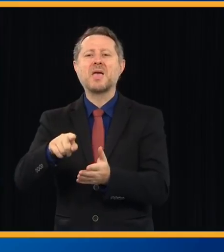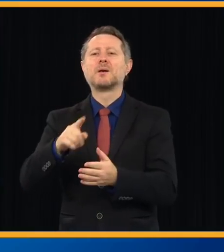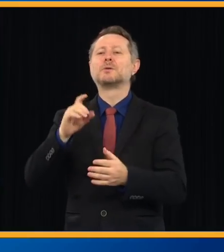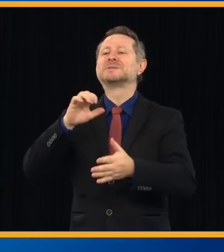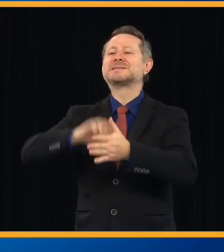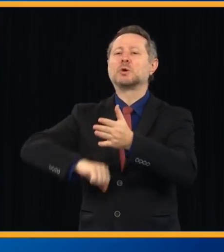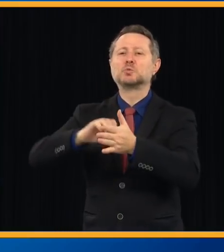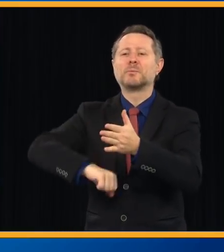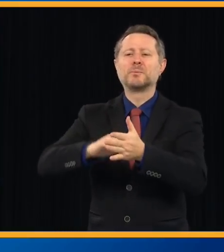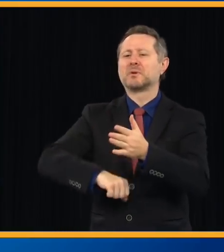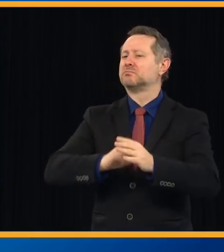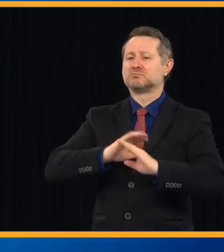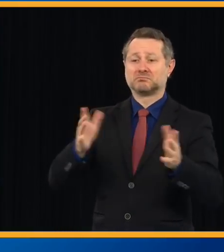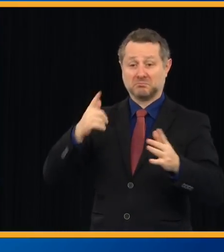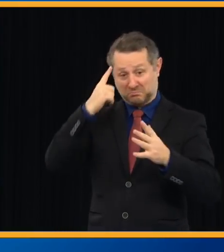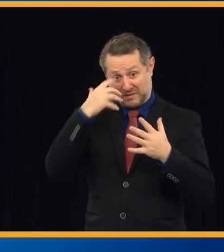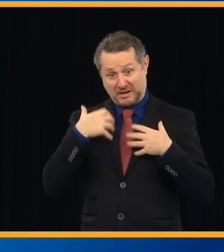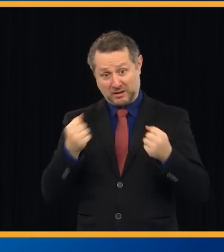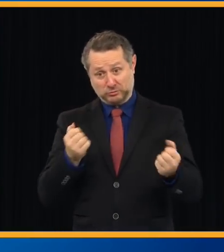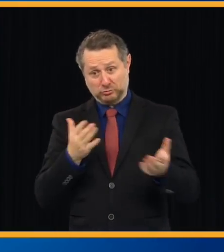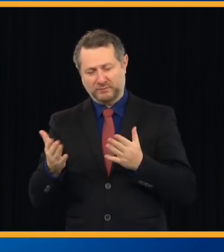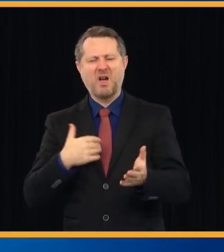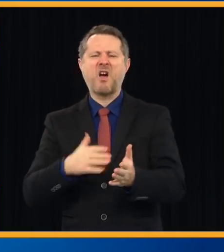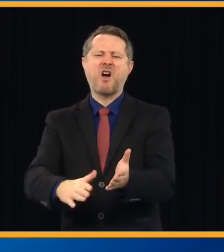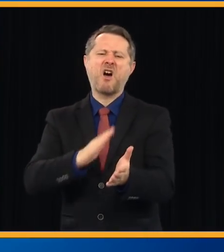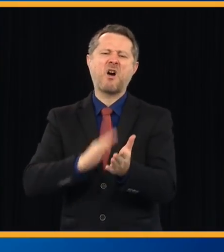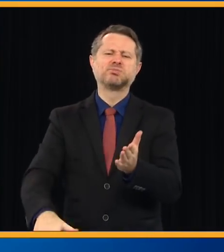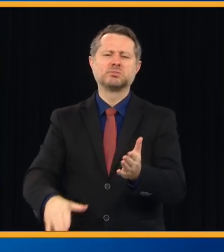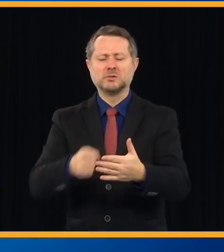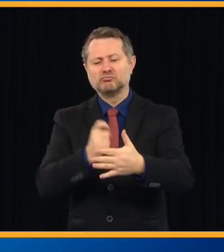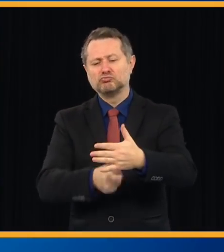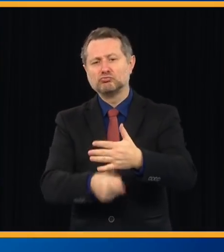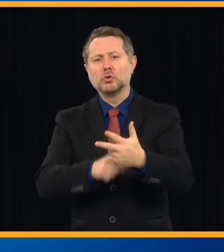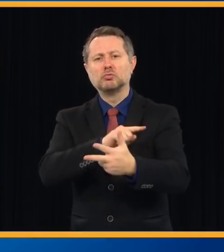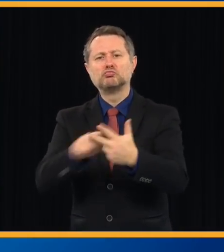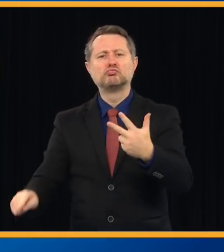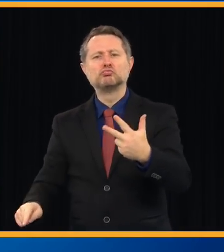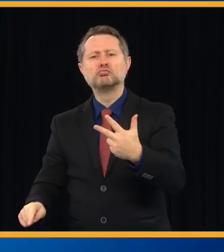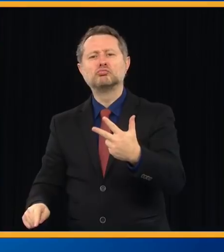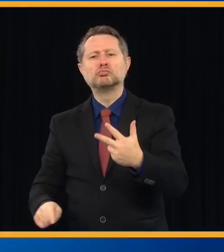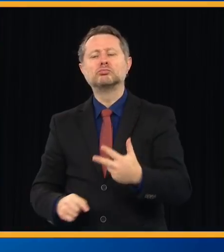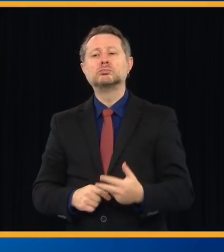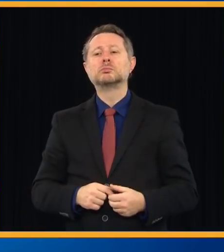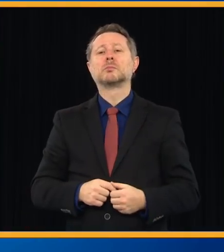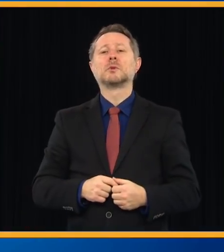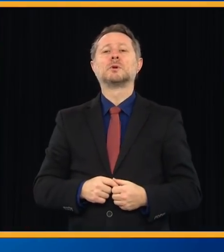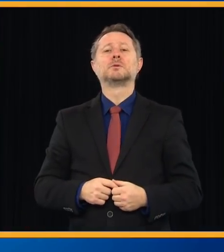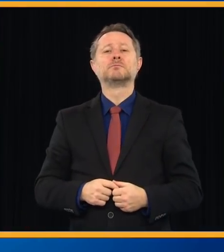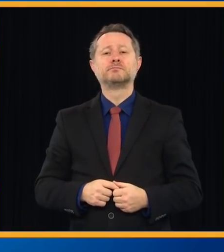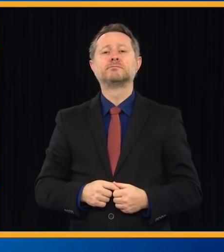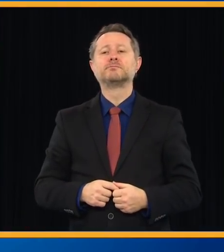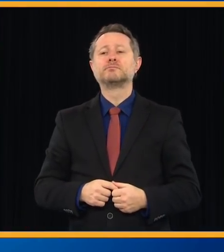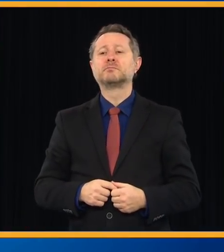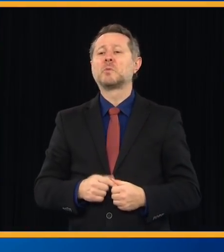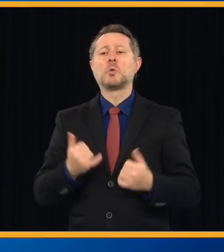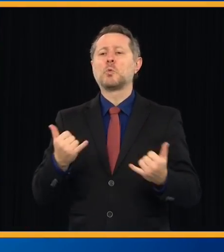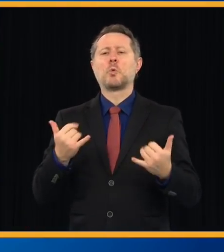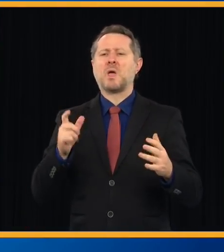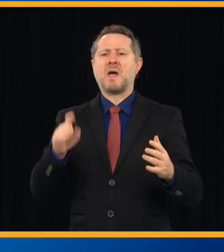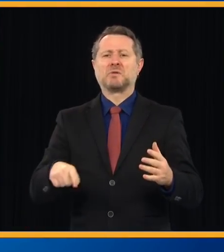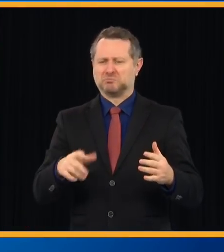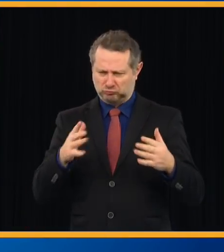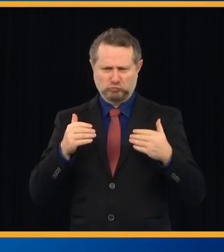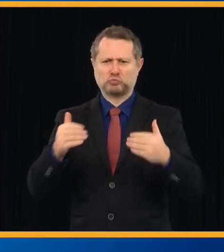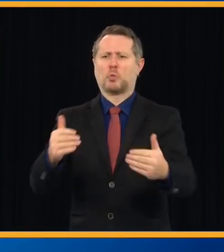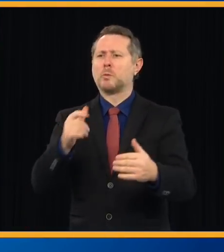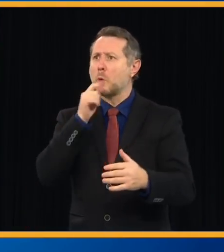mental health services. So just wipe that reason away and get the